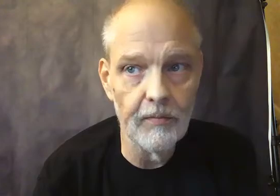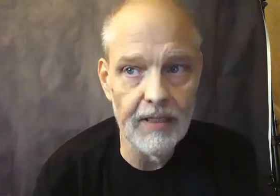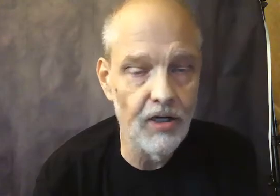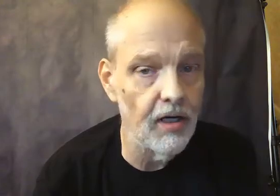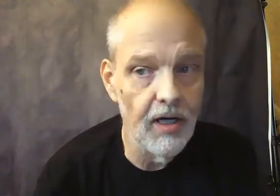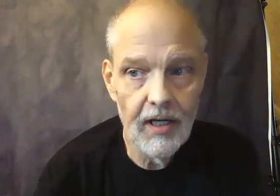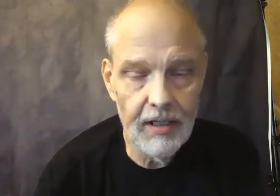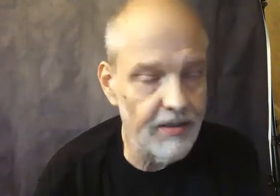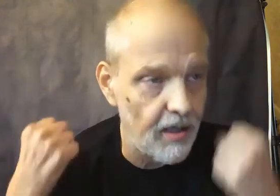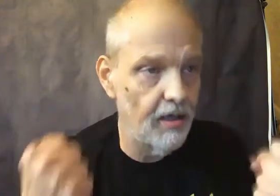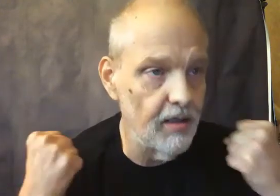that's our